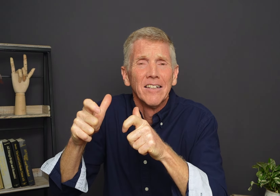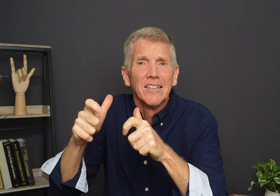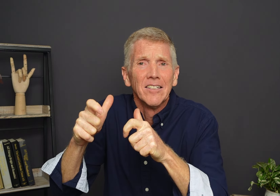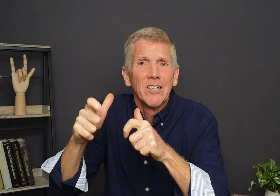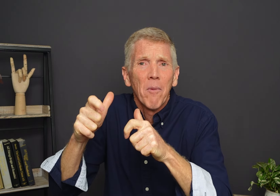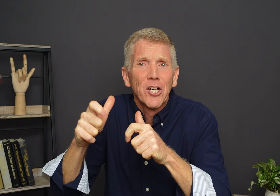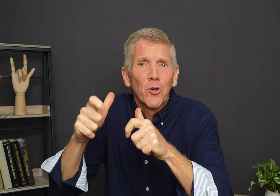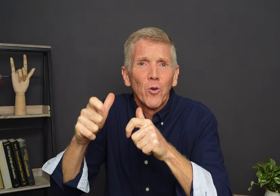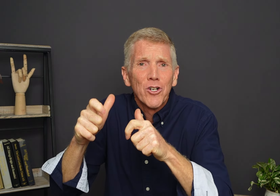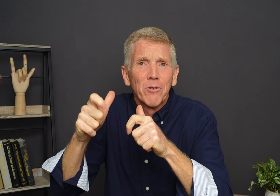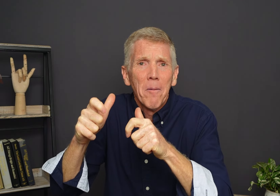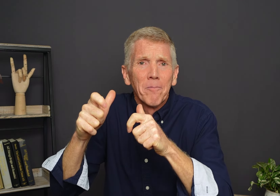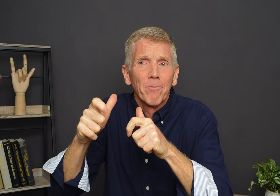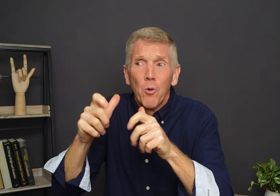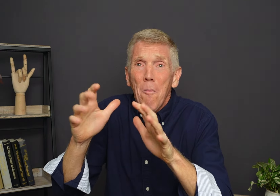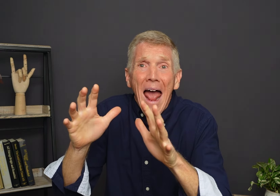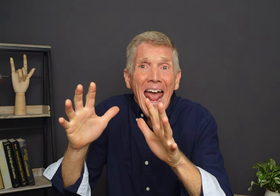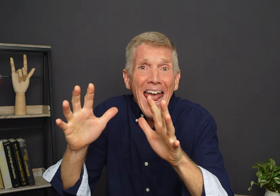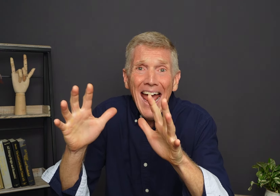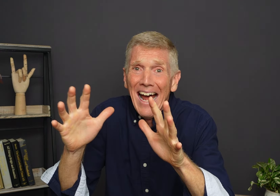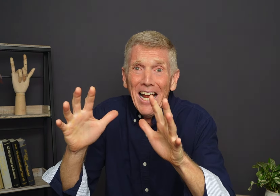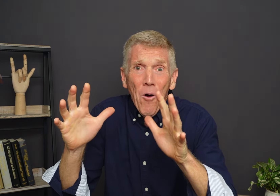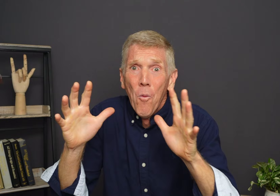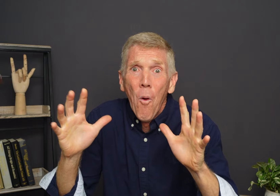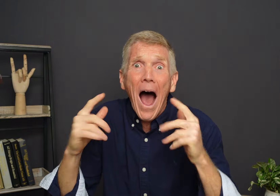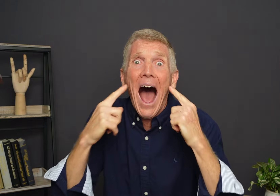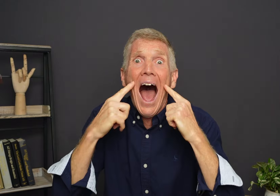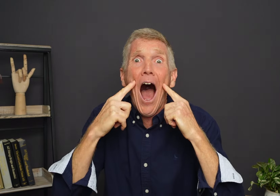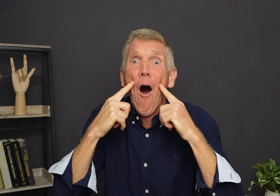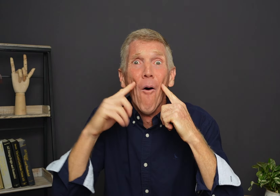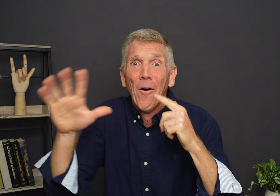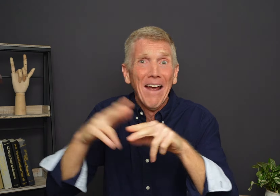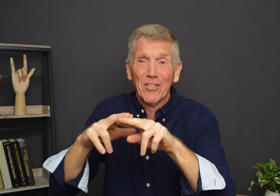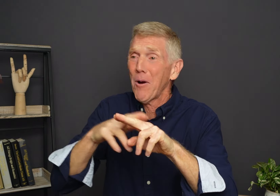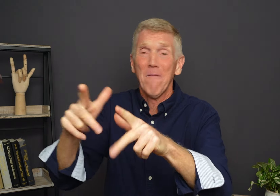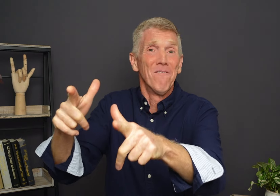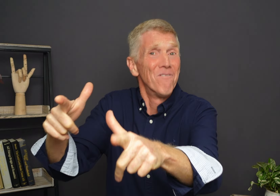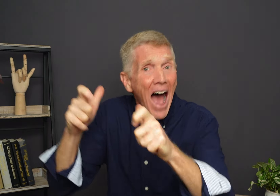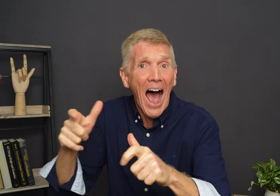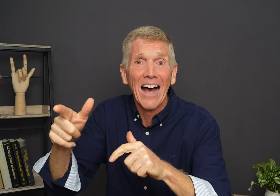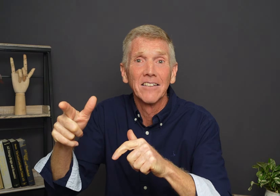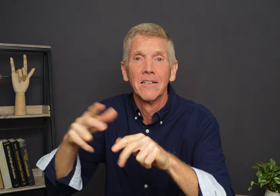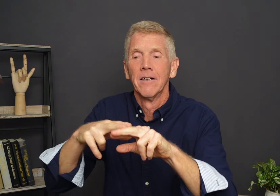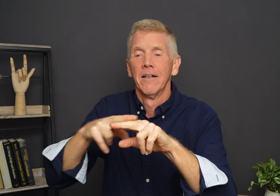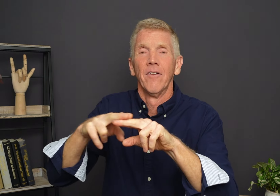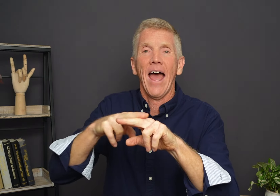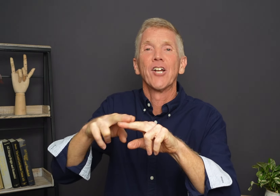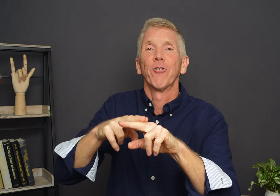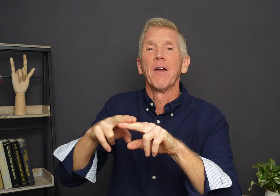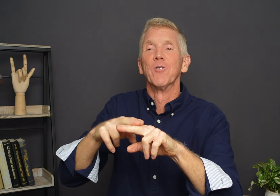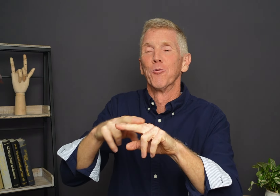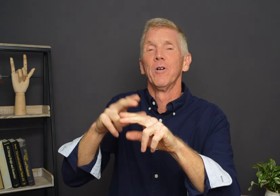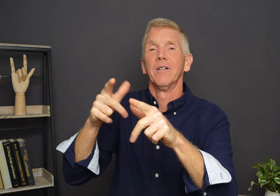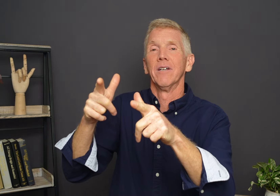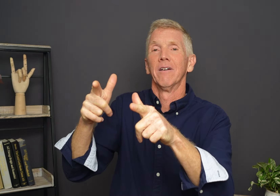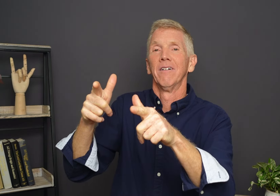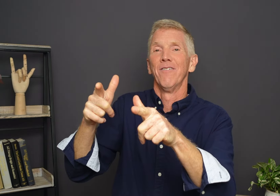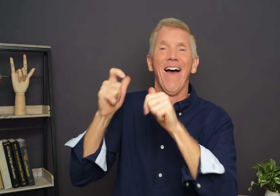do you see where my shoulders are up? Man, wow! Okay, the train was fast. That train was really